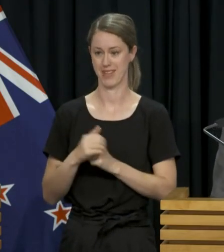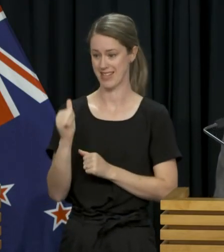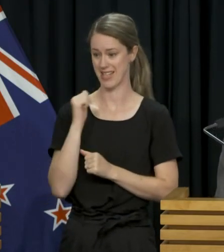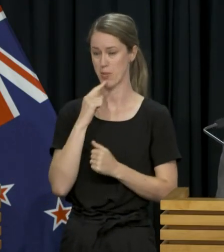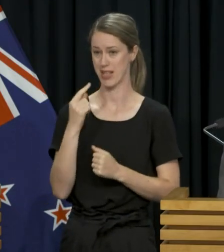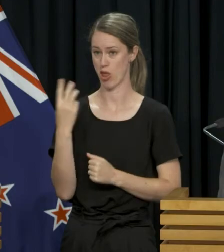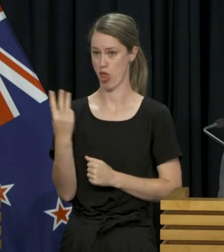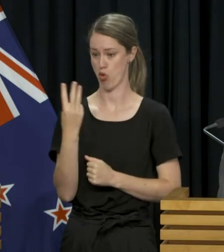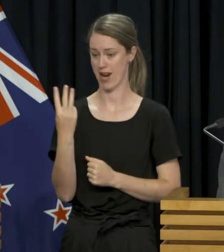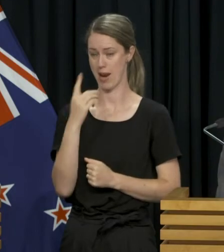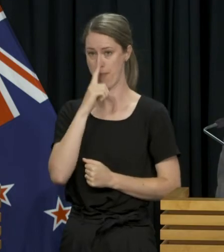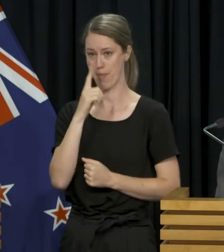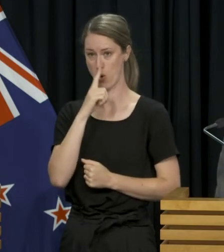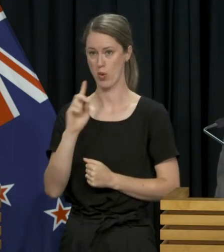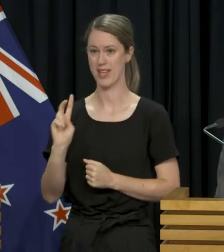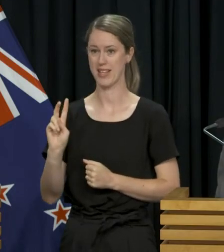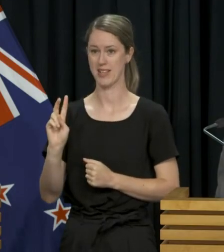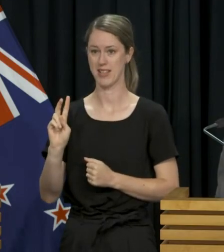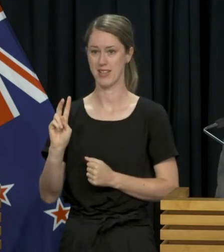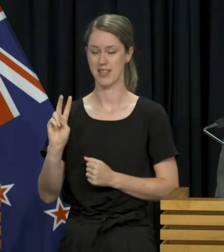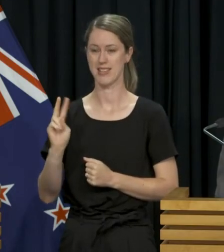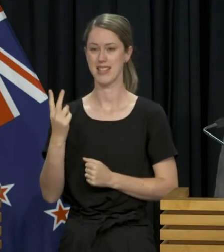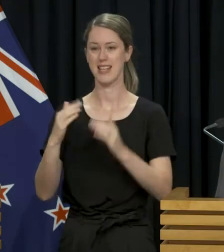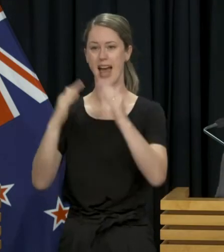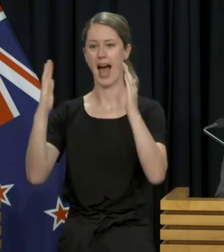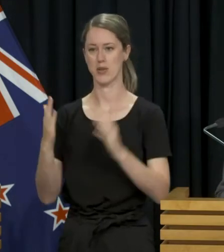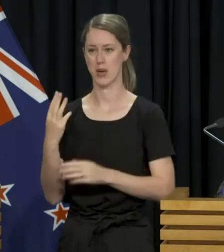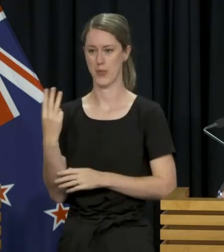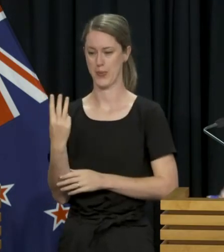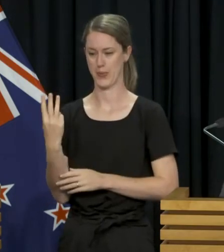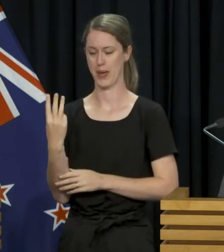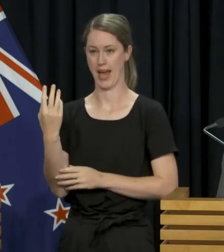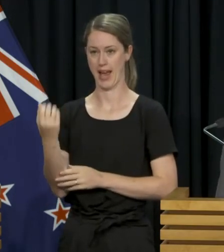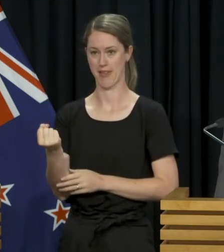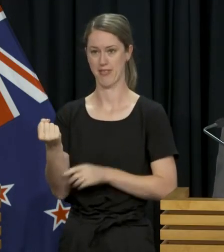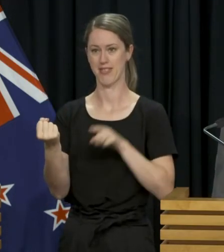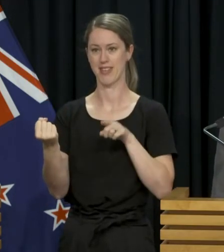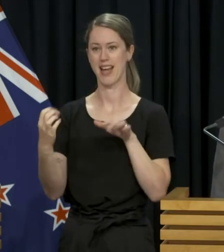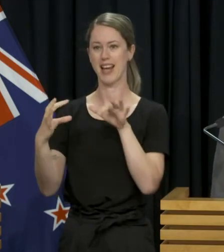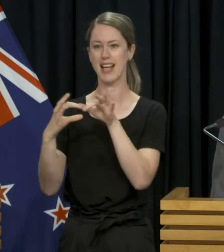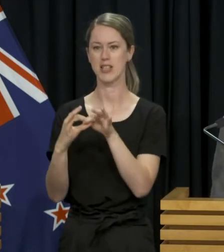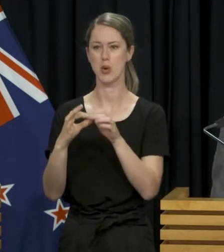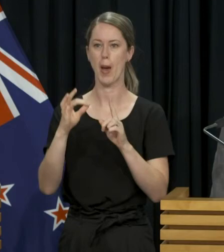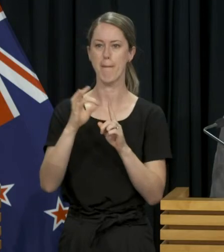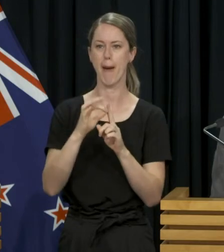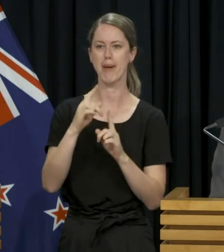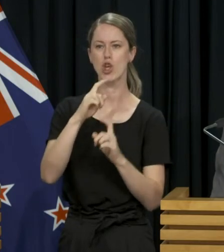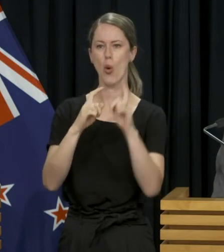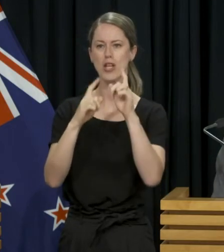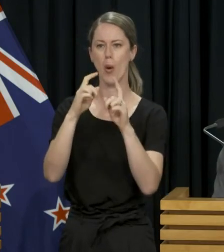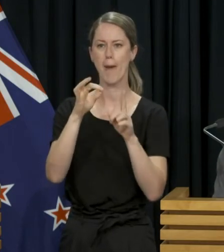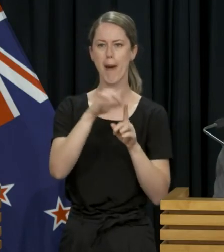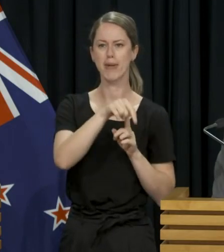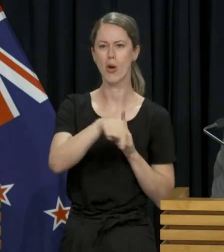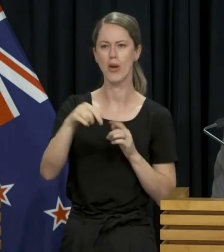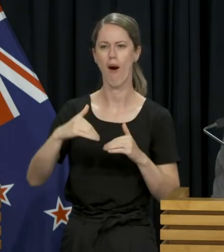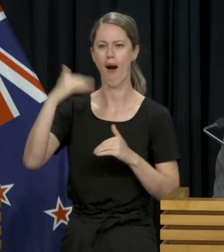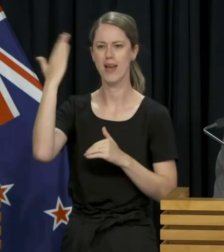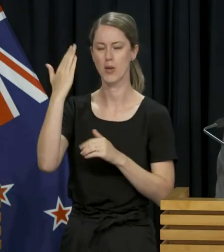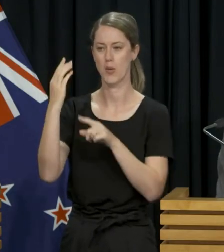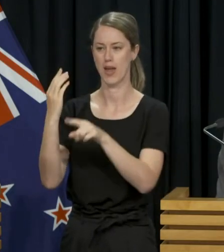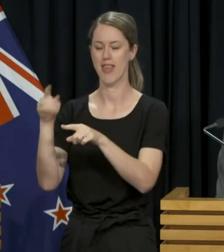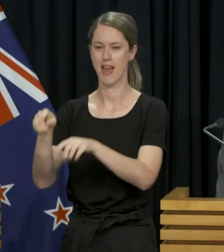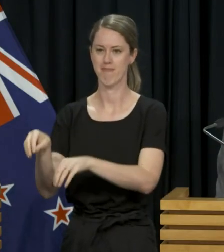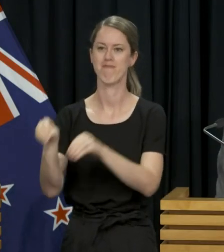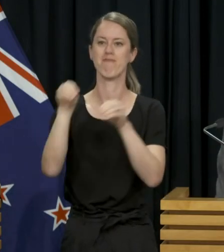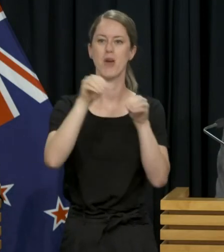announced yesterday from the second family household group associated with Papatoetoe High School have now all been transferred to the